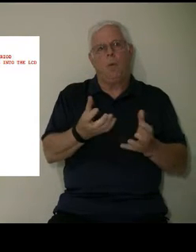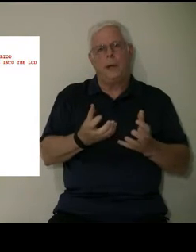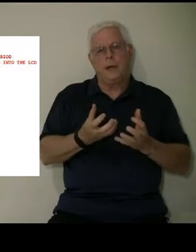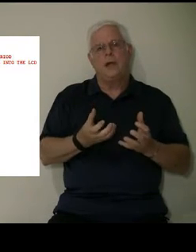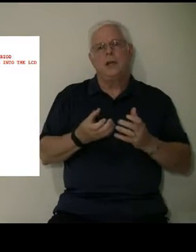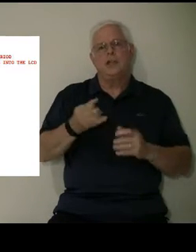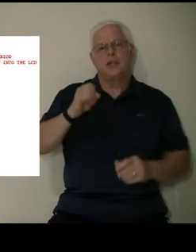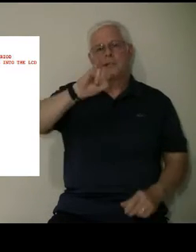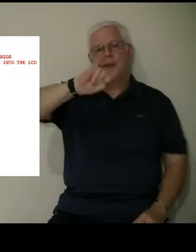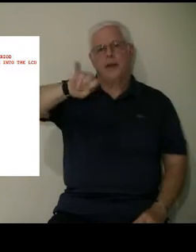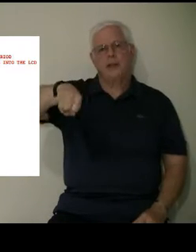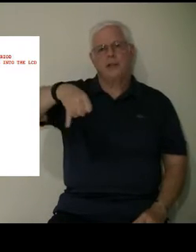wanted justification.